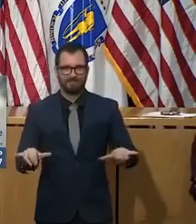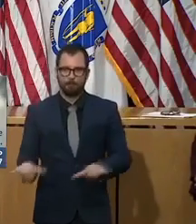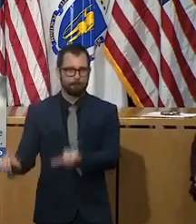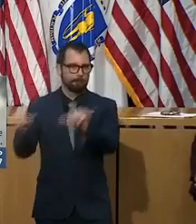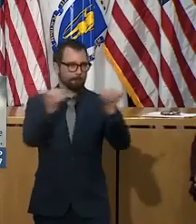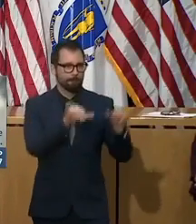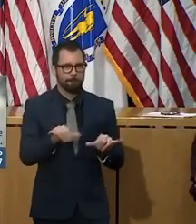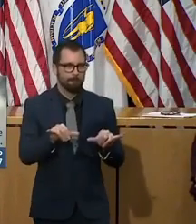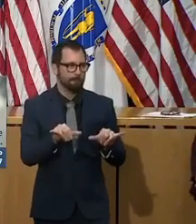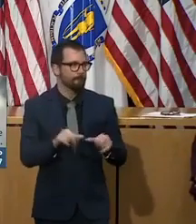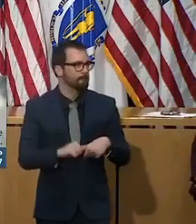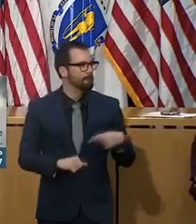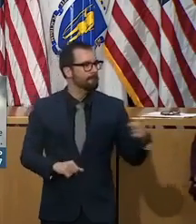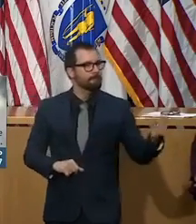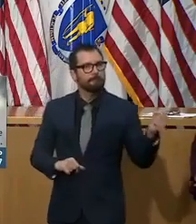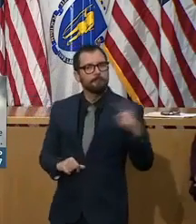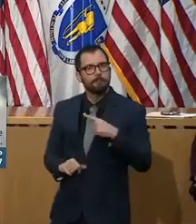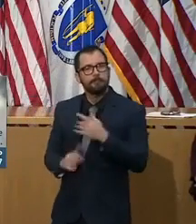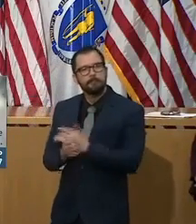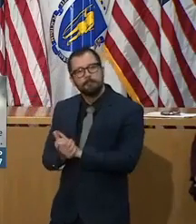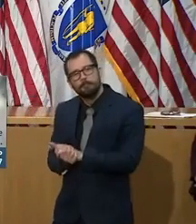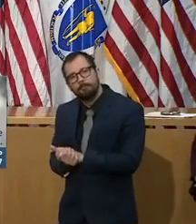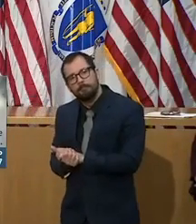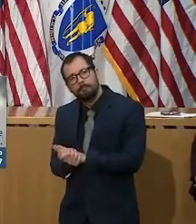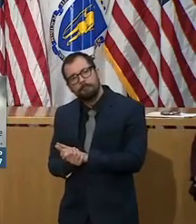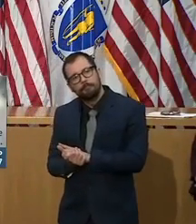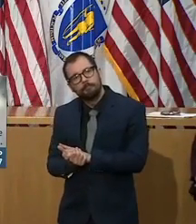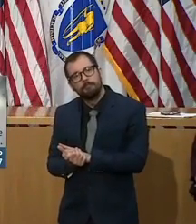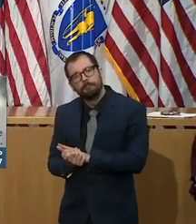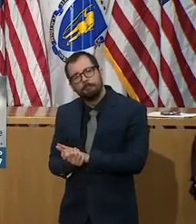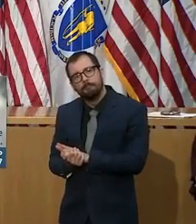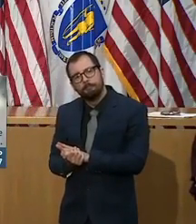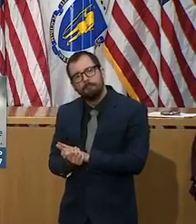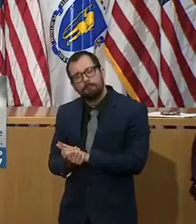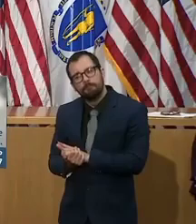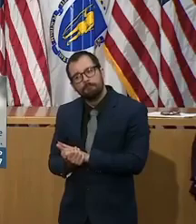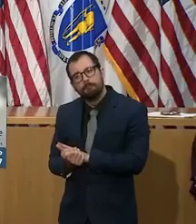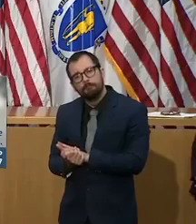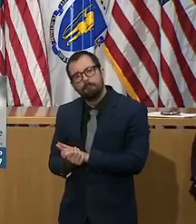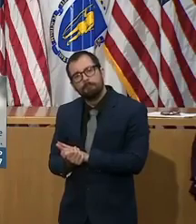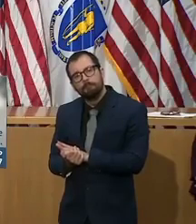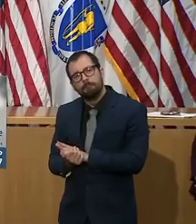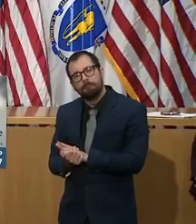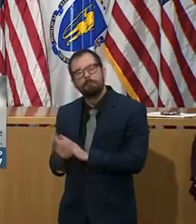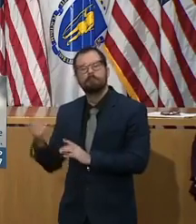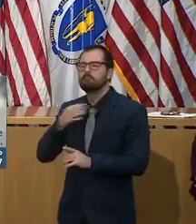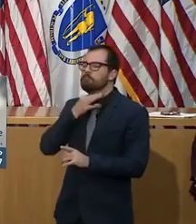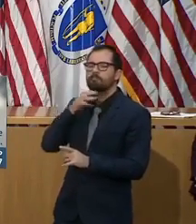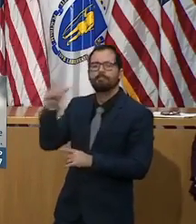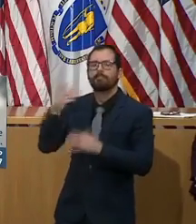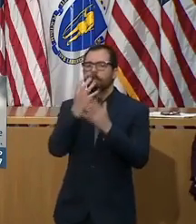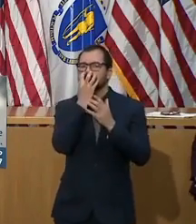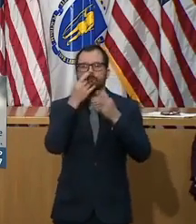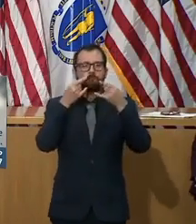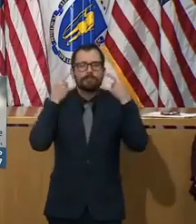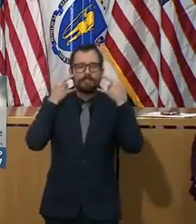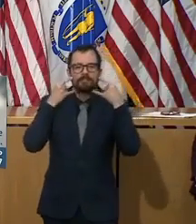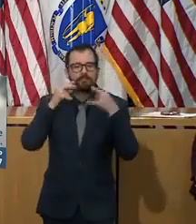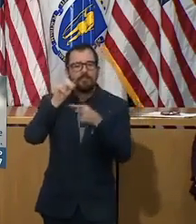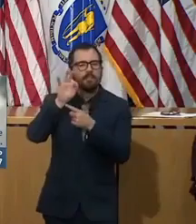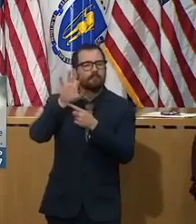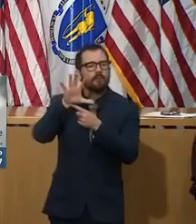know when they purchased those that they weren't up to the same standard as N95 masks? Well, first of all, in the absence of a